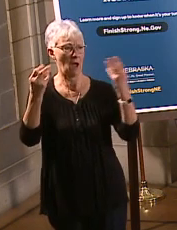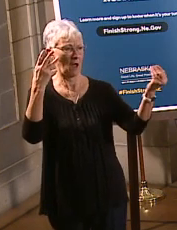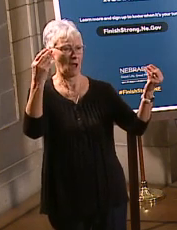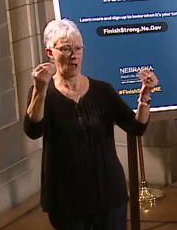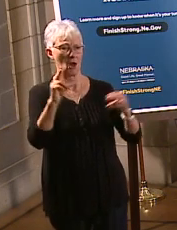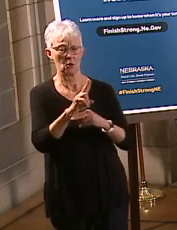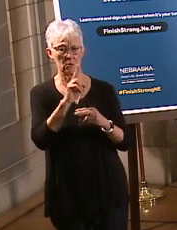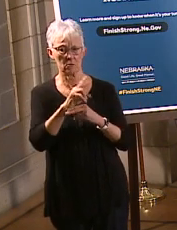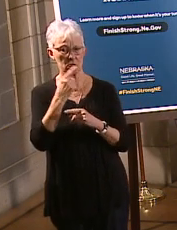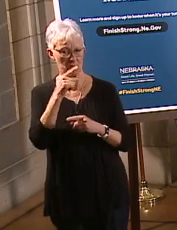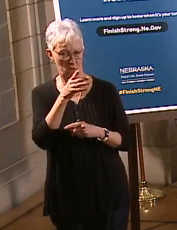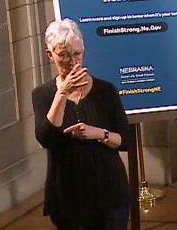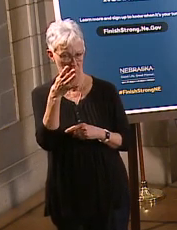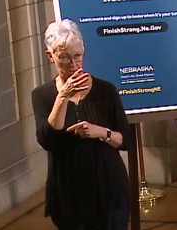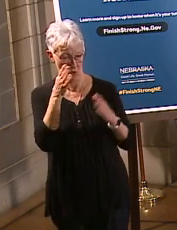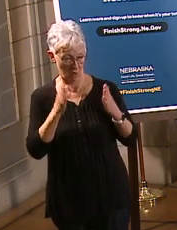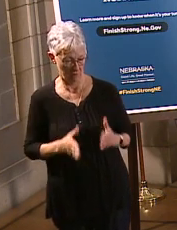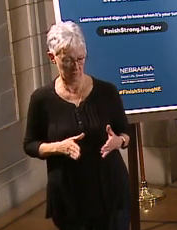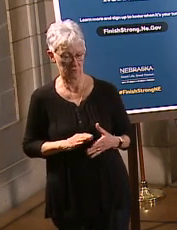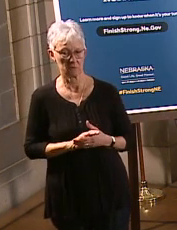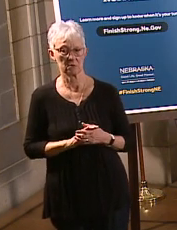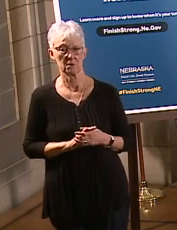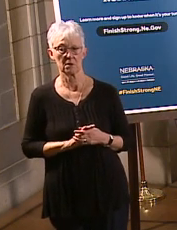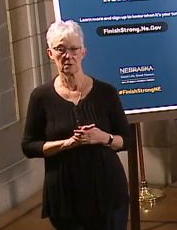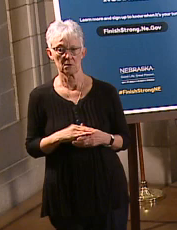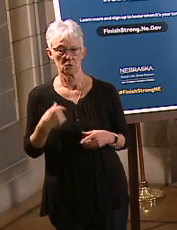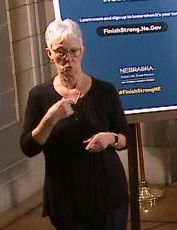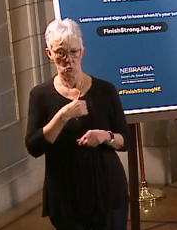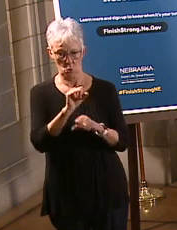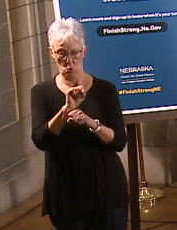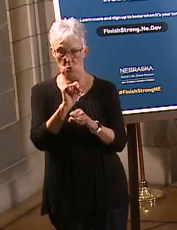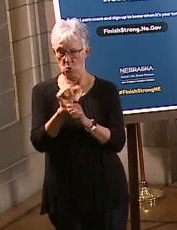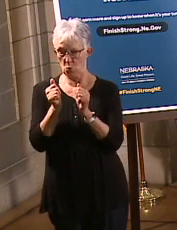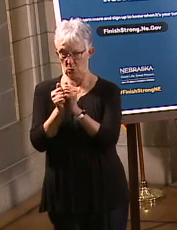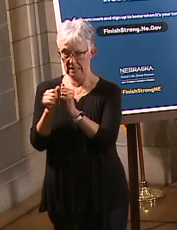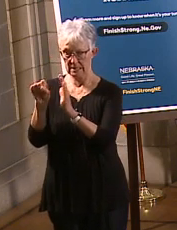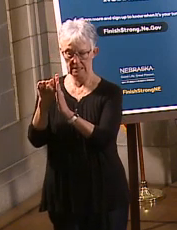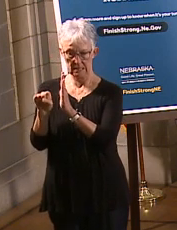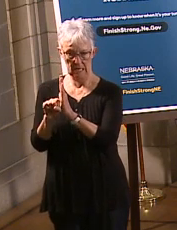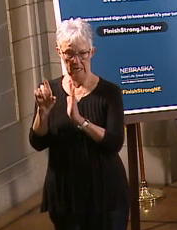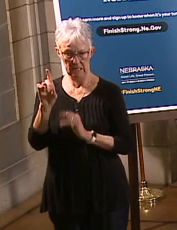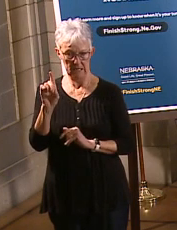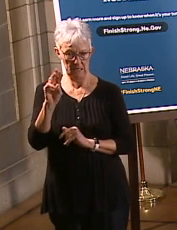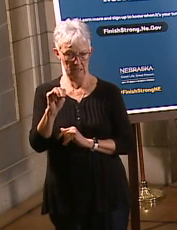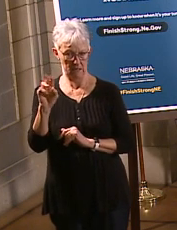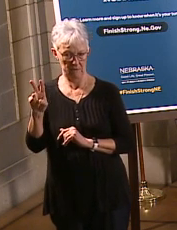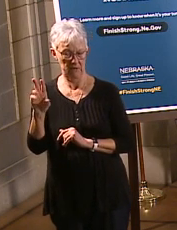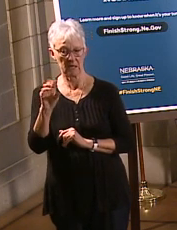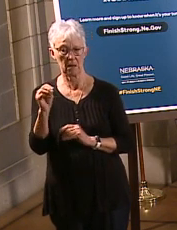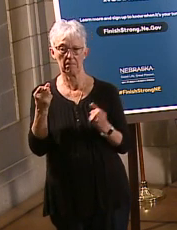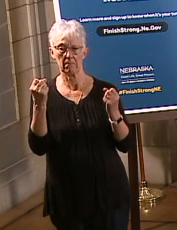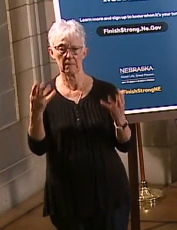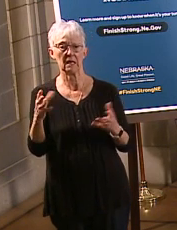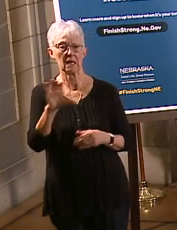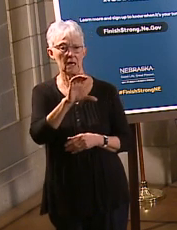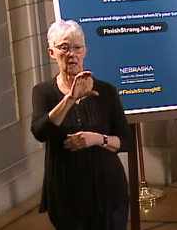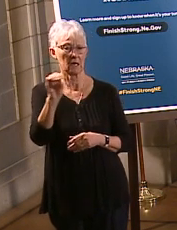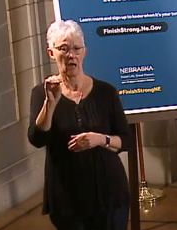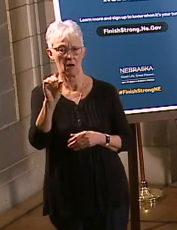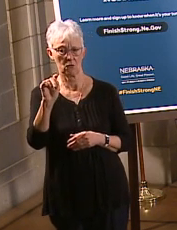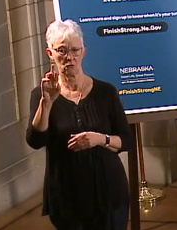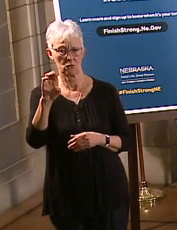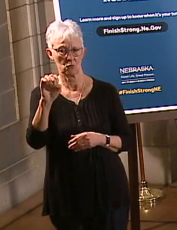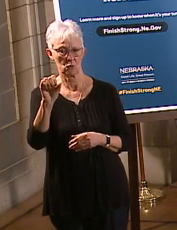farmers owners. We work with, at the state level, DMV, and many of the county treasurers. With